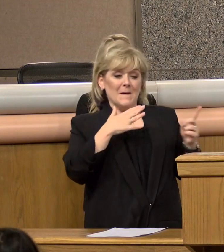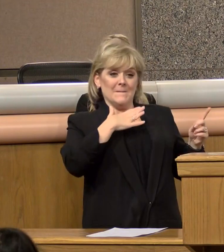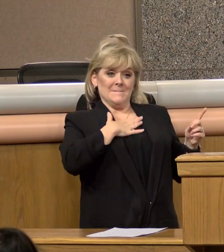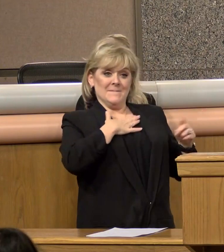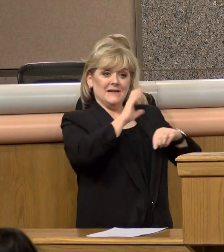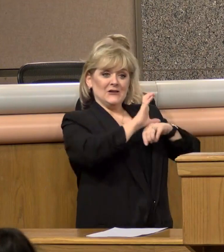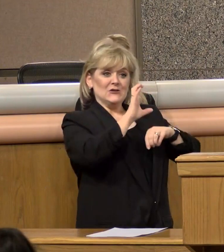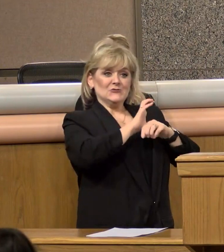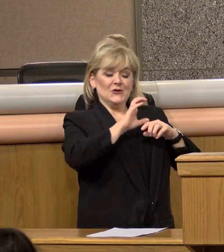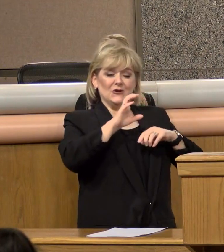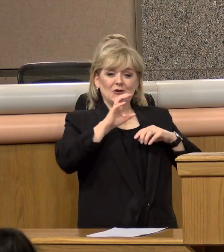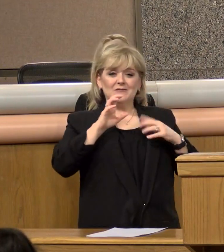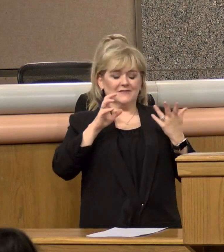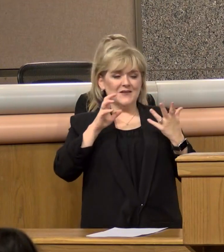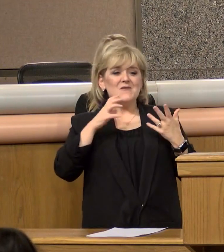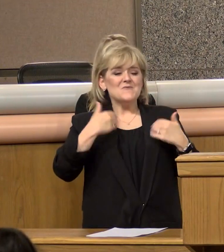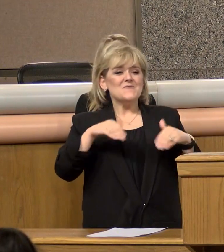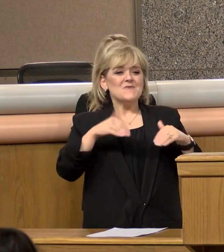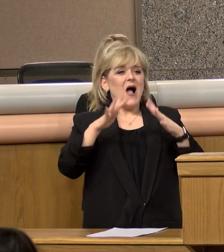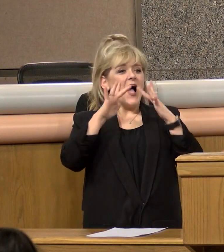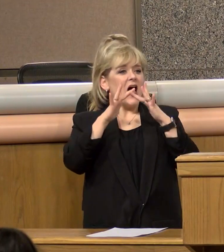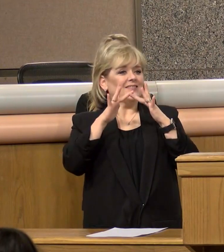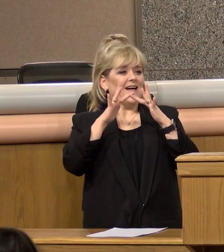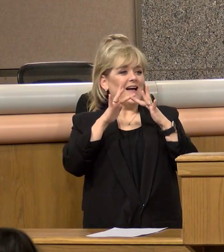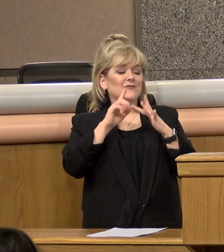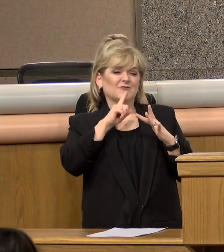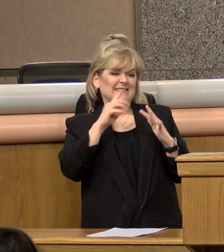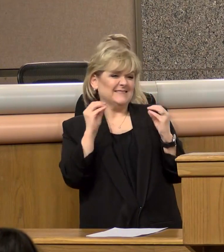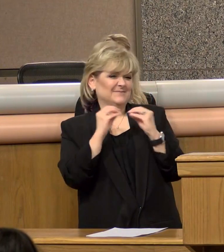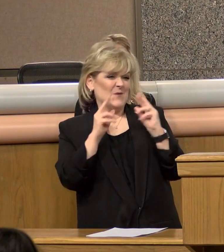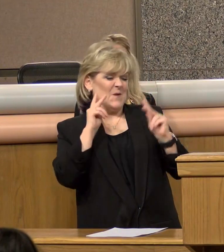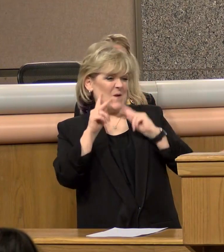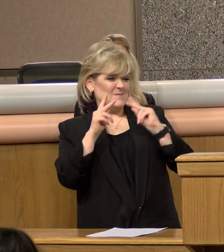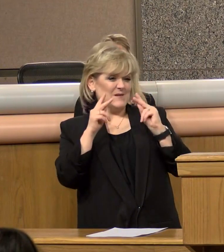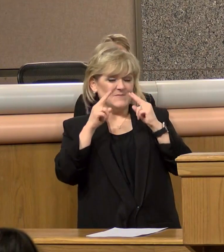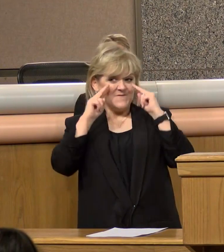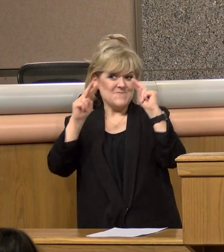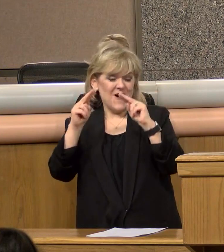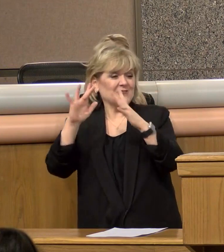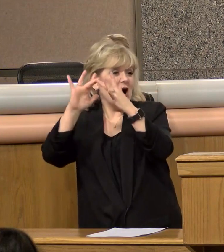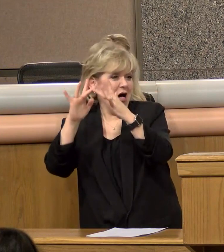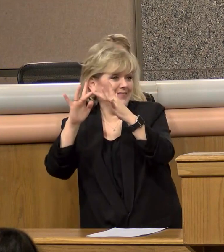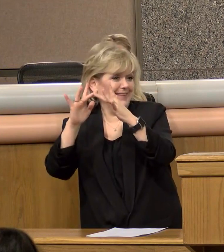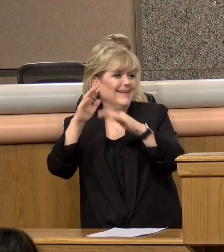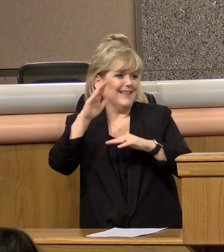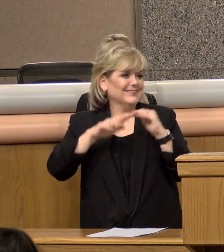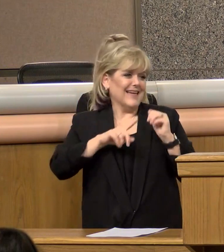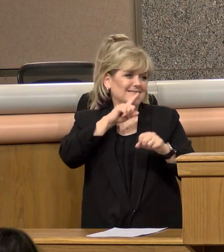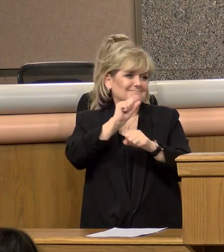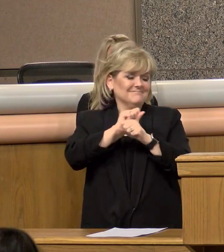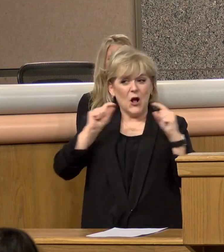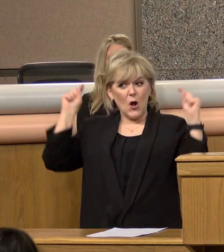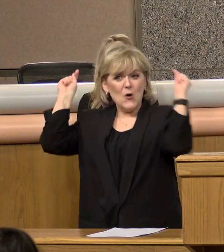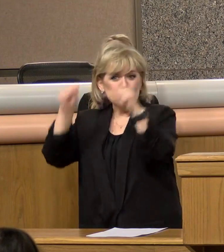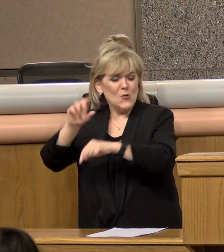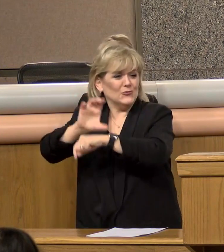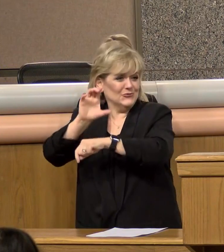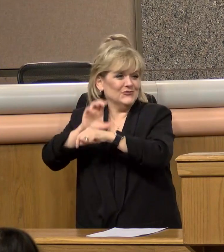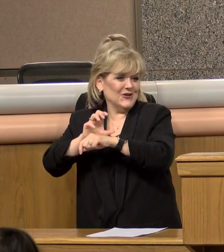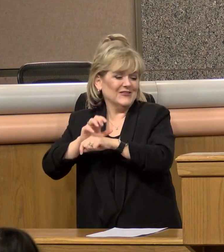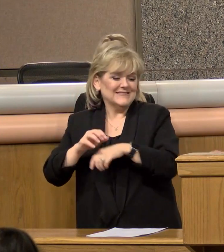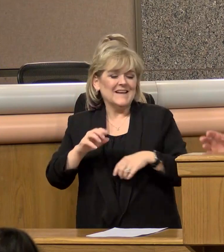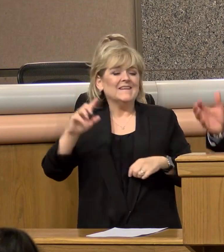morning was very well attended online. In fact more people were watching online that are often there on a Sunday morning. First